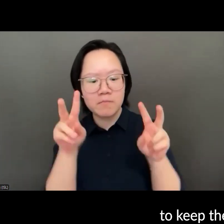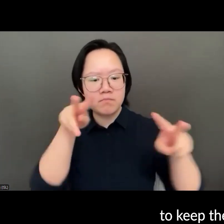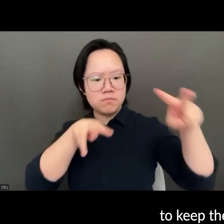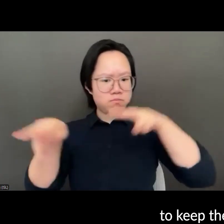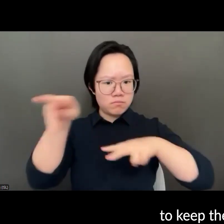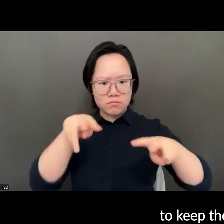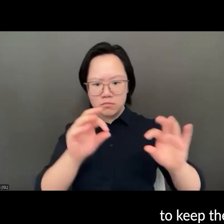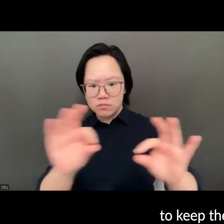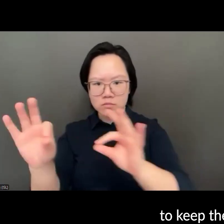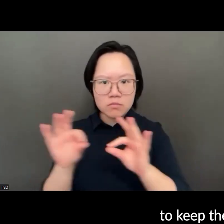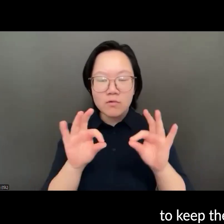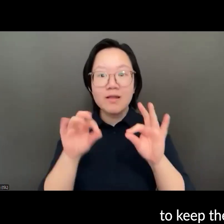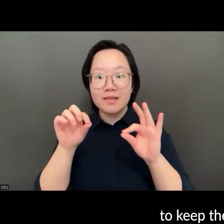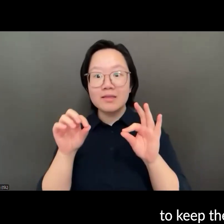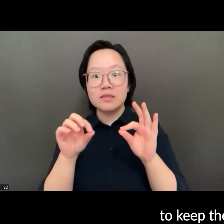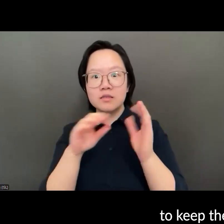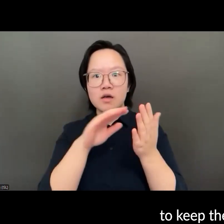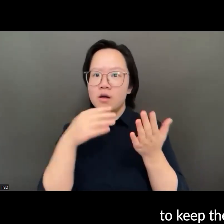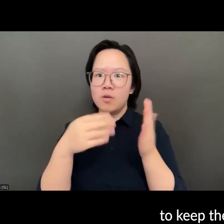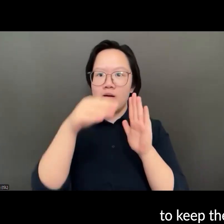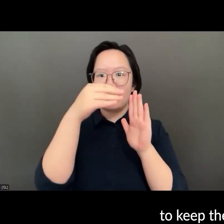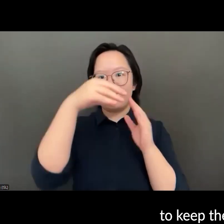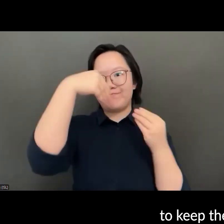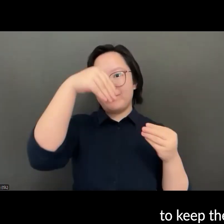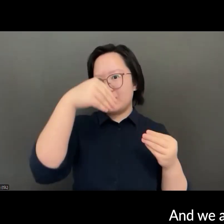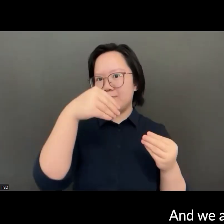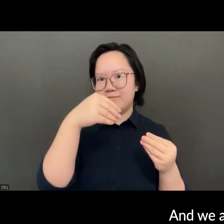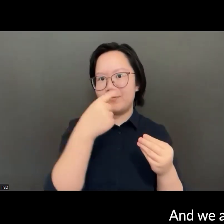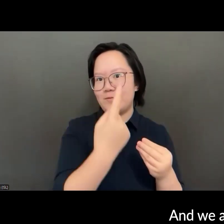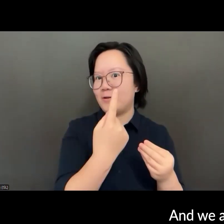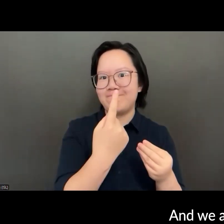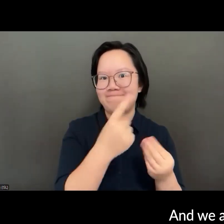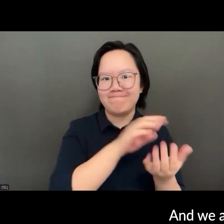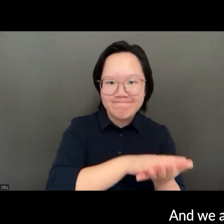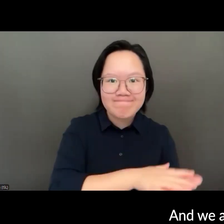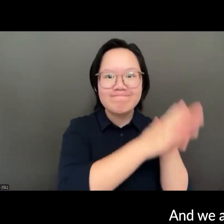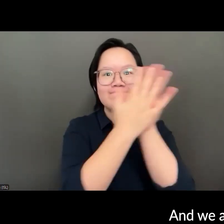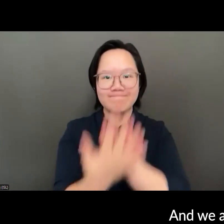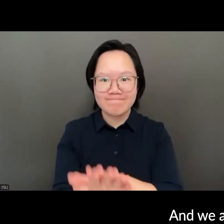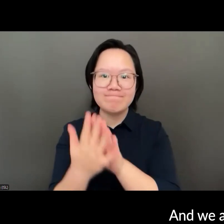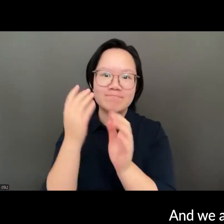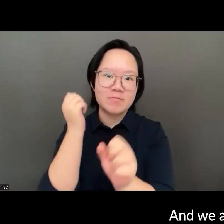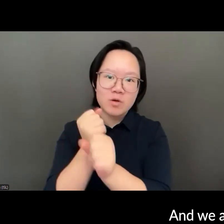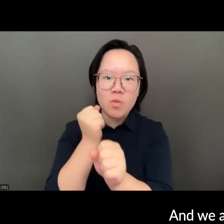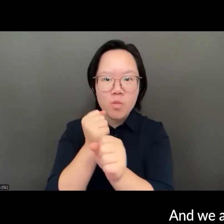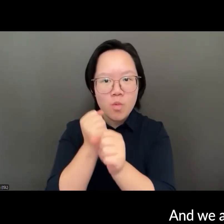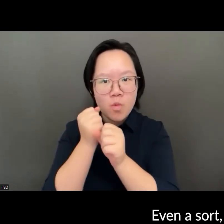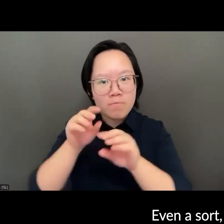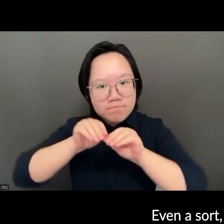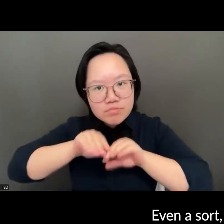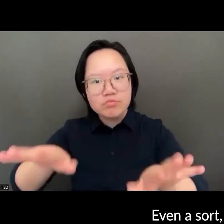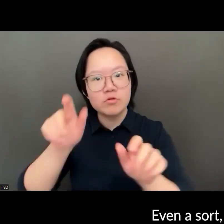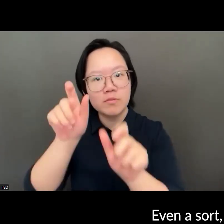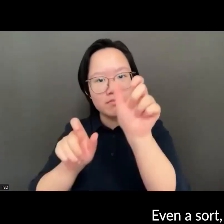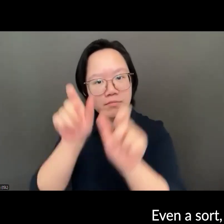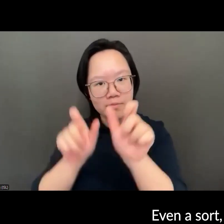them concept alive in practice, not just on paper. And we always try to keep the family at the center.